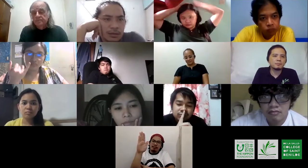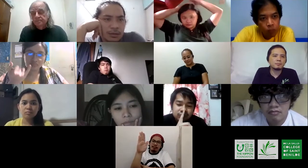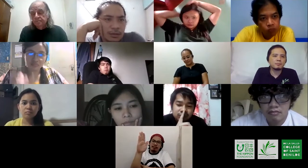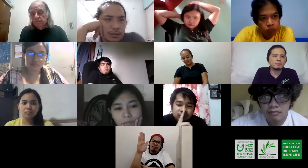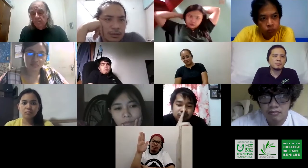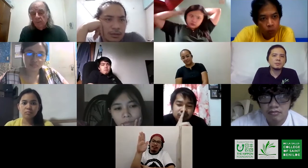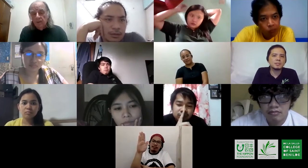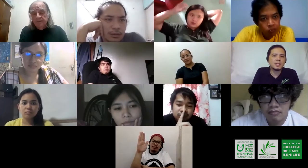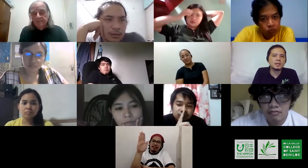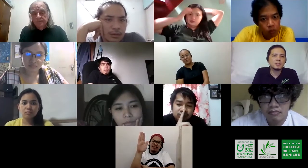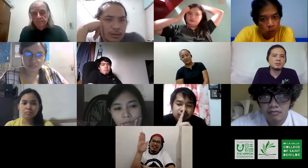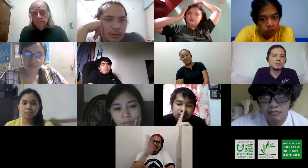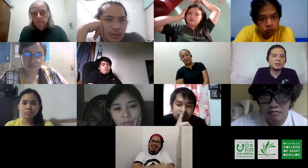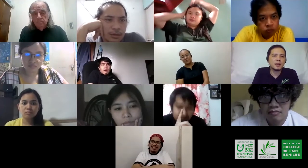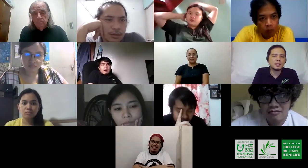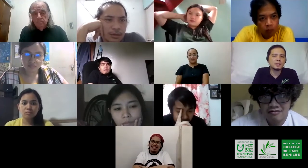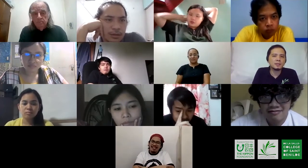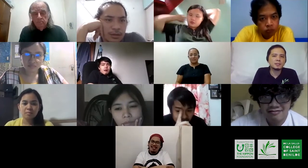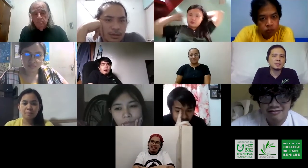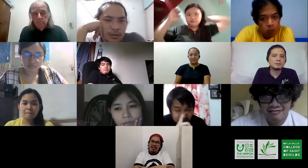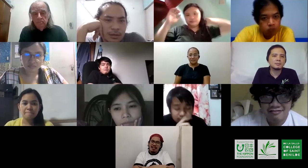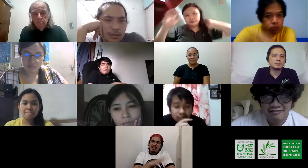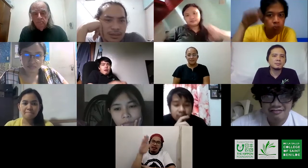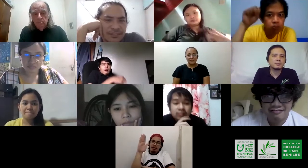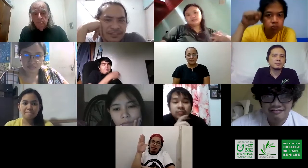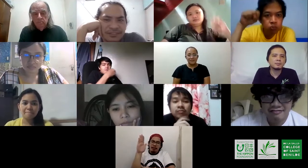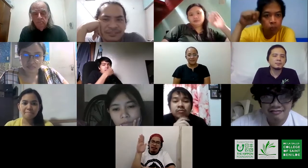yes. Peeps is saying, can you do it again? I missed it.